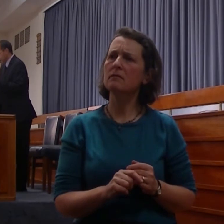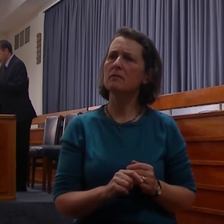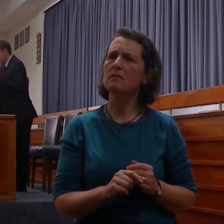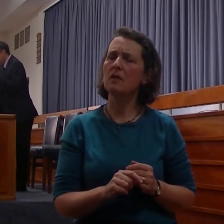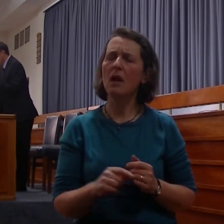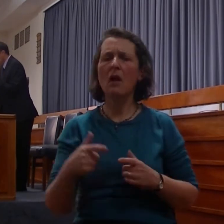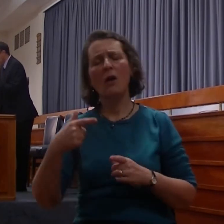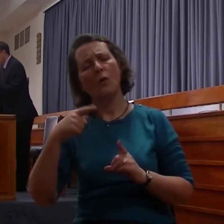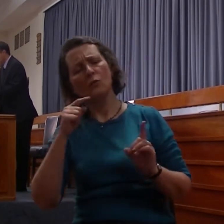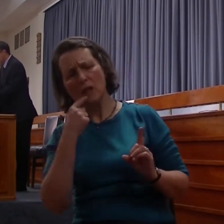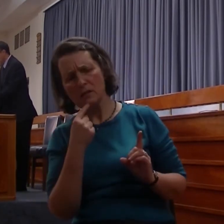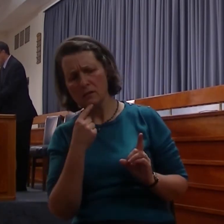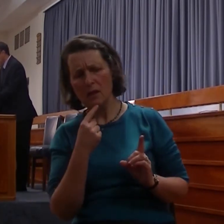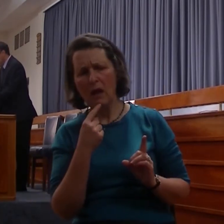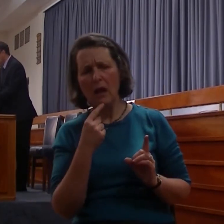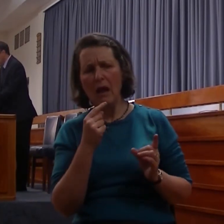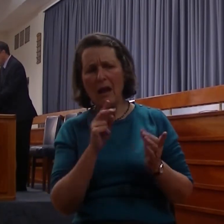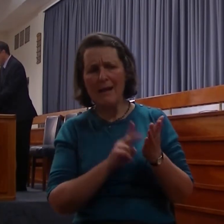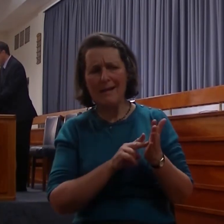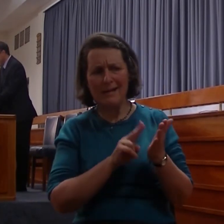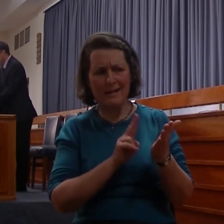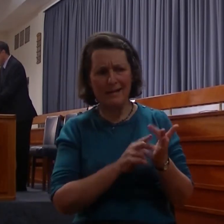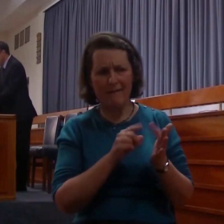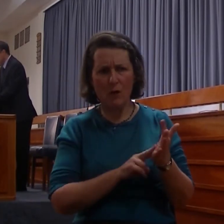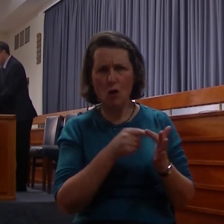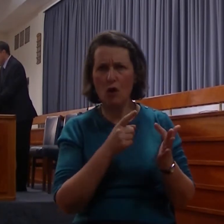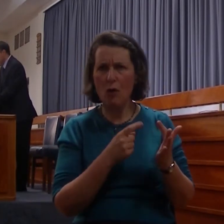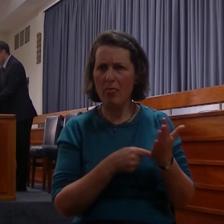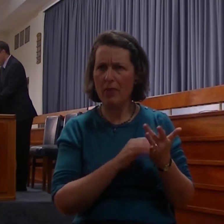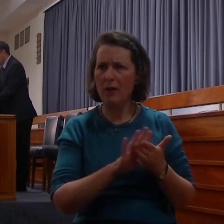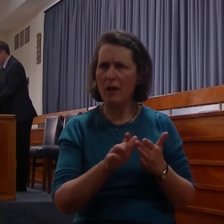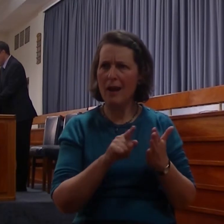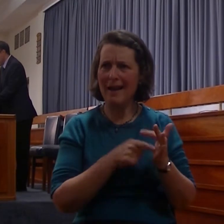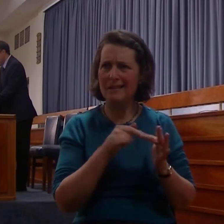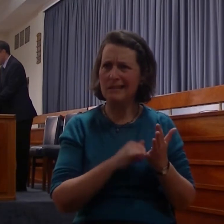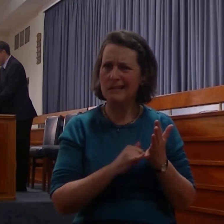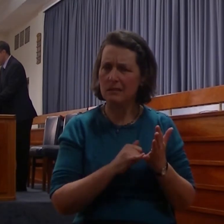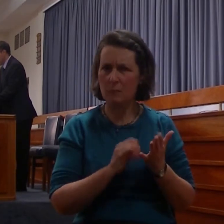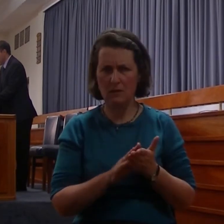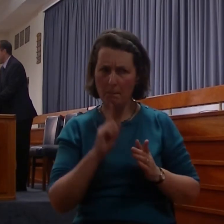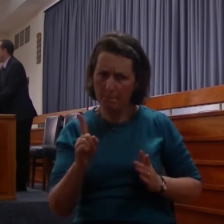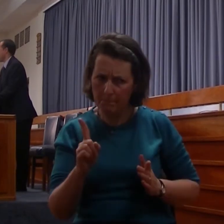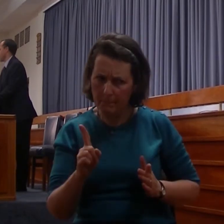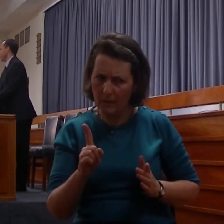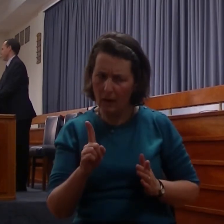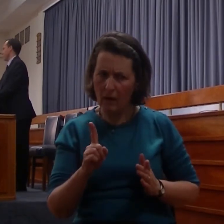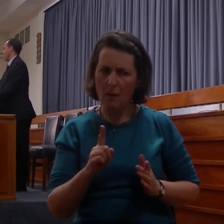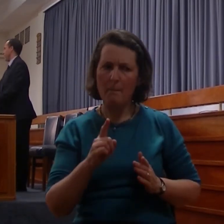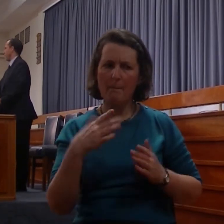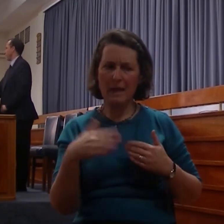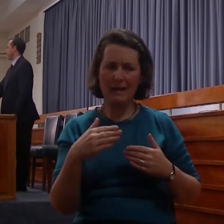wrong in the church of Ephesus. And here, the Lord is telling the church, nevertheless, I